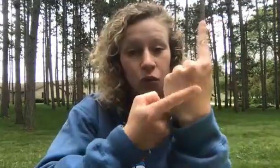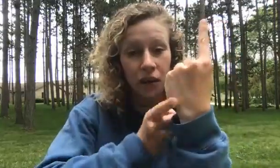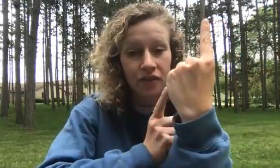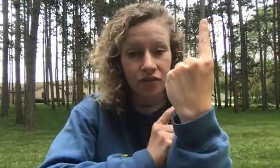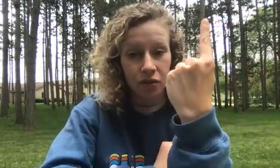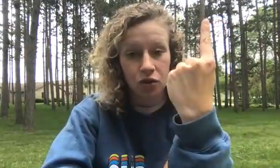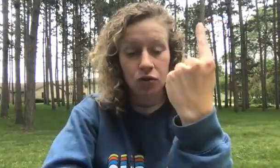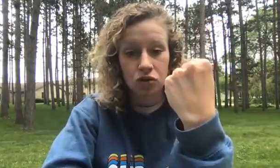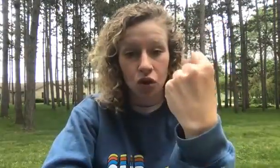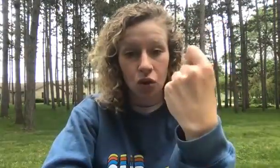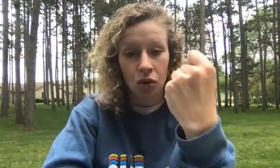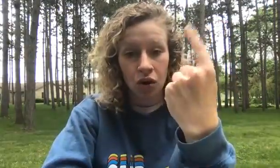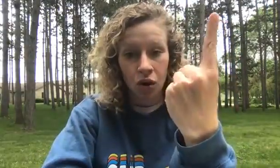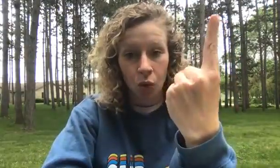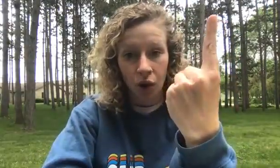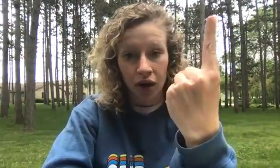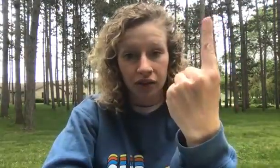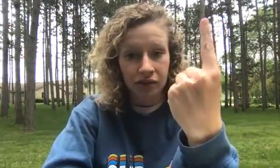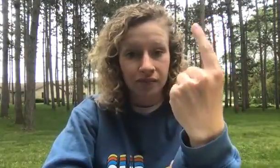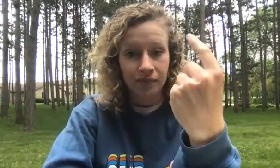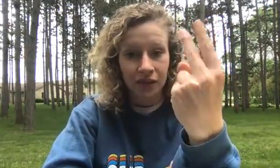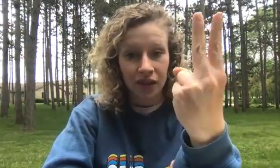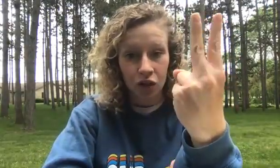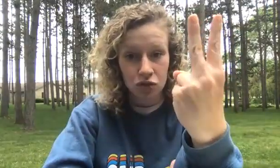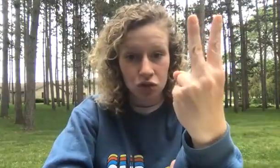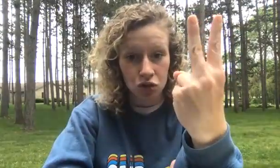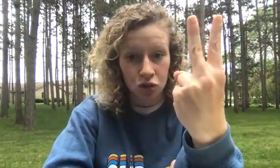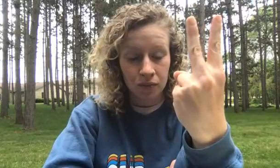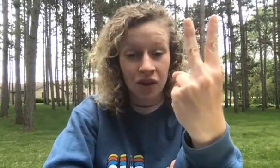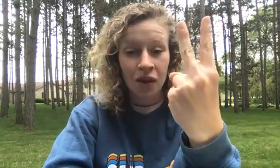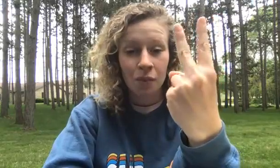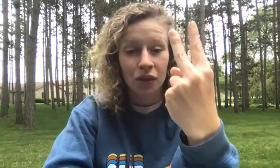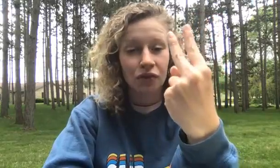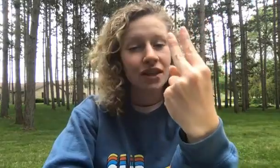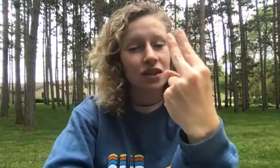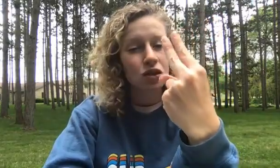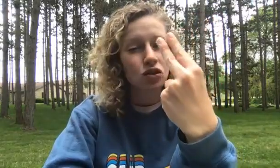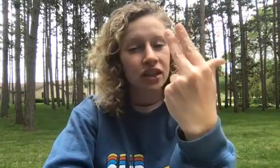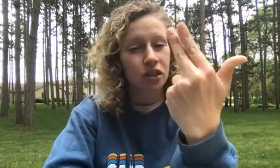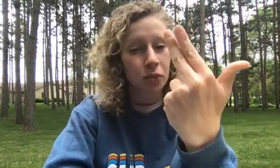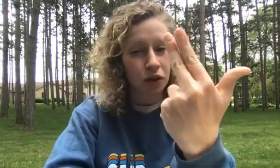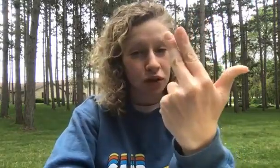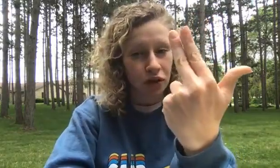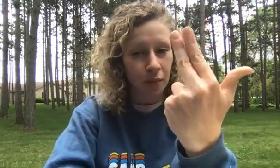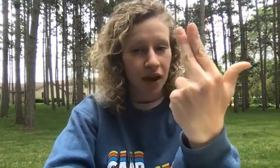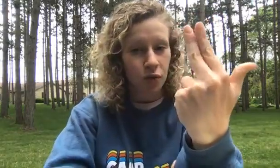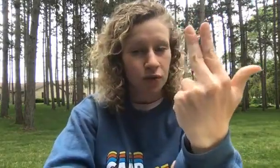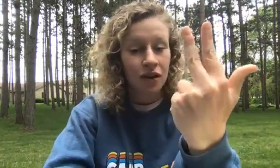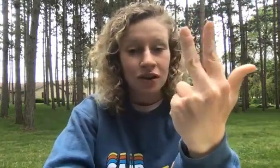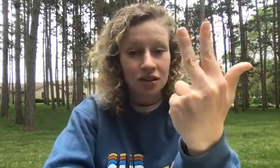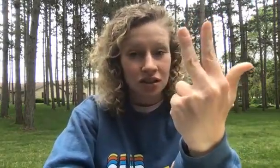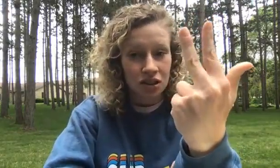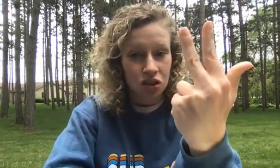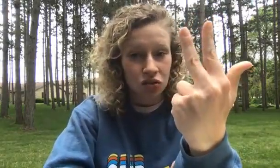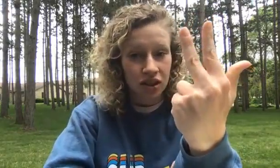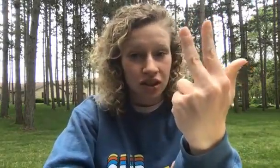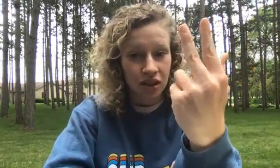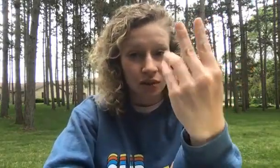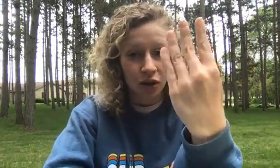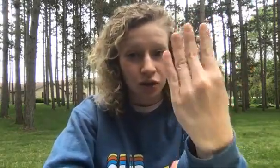from you. So 1, and then it goes 2. But 3 is a little tricky. You put your thumb out. So this is 3, and then we go to